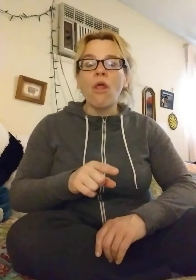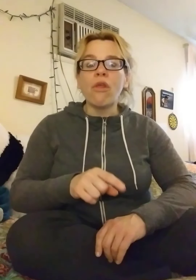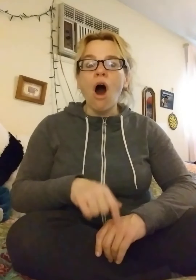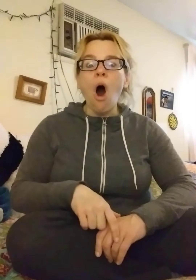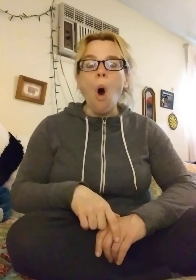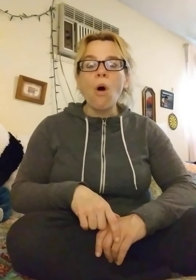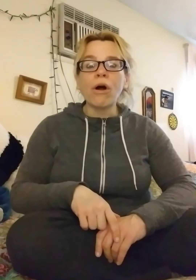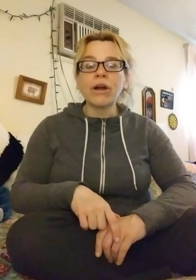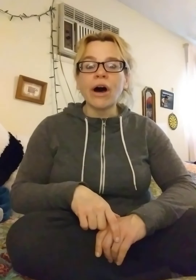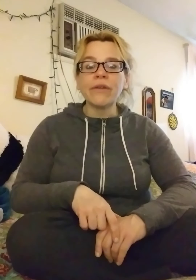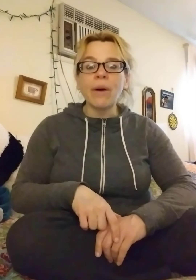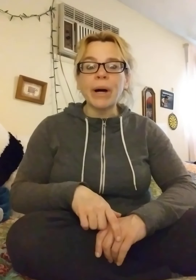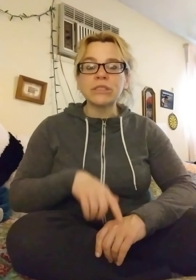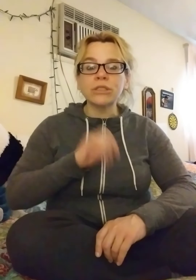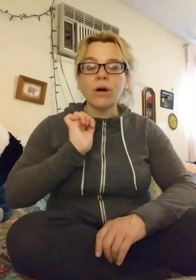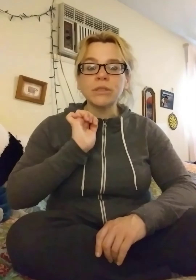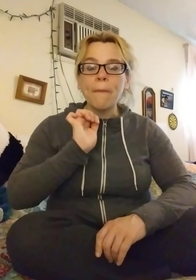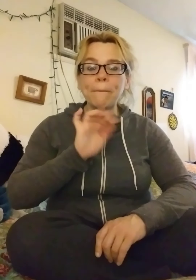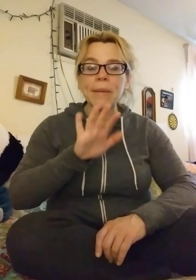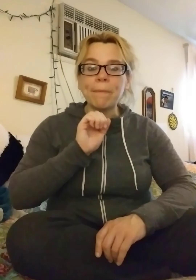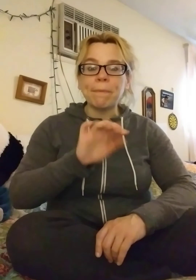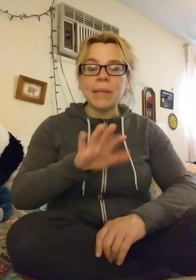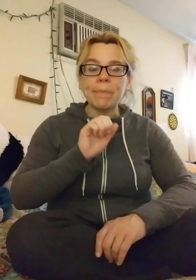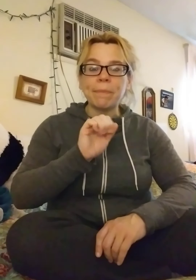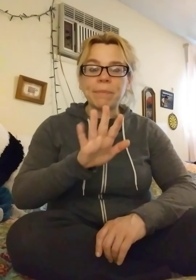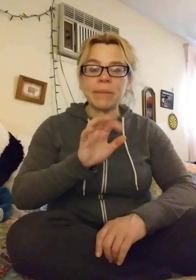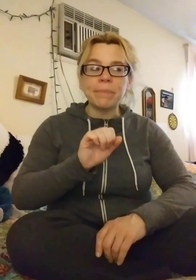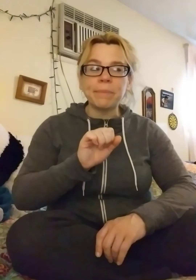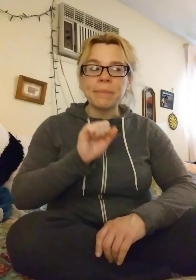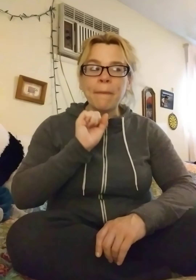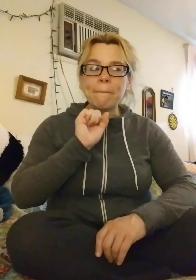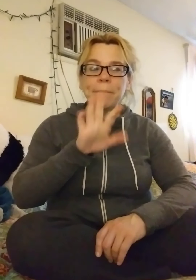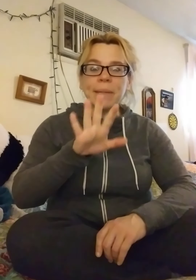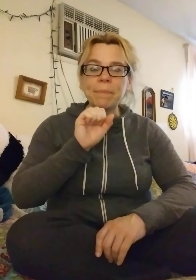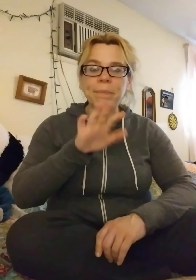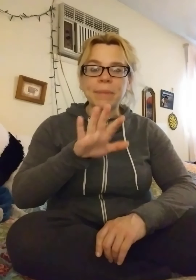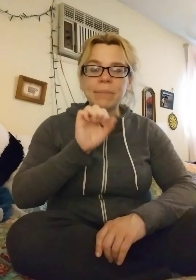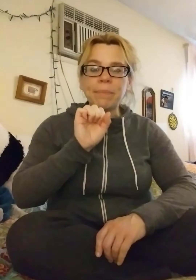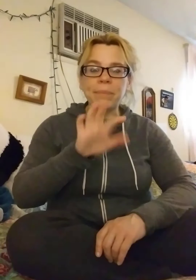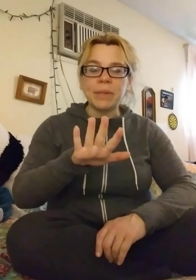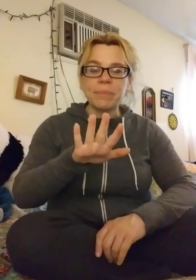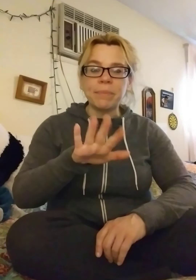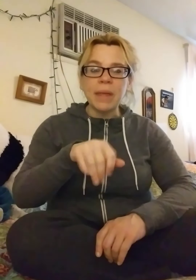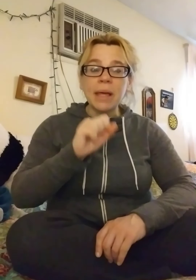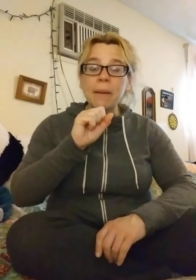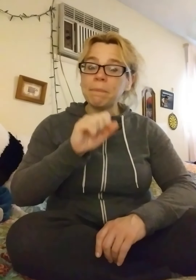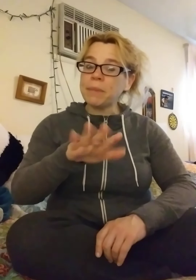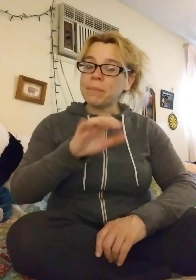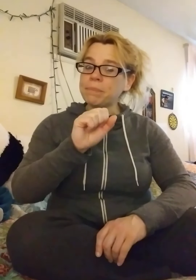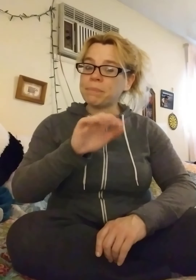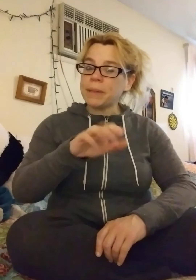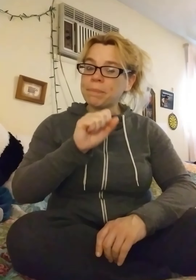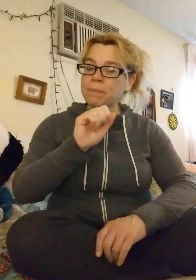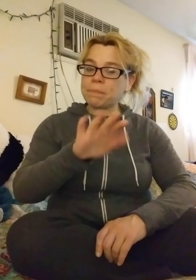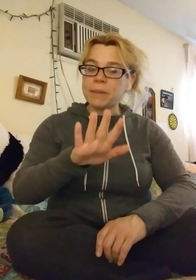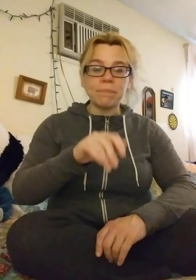The horn on the bus goes beep, beep, beep, beep, beep, beep, beep, beep, beep, beep, beep.